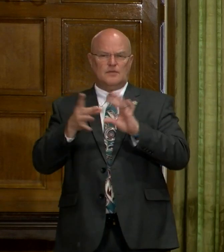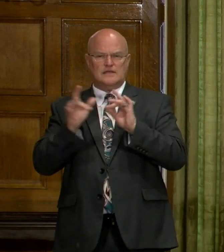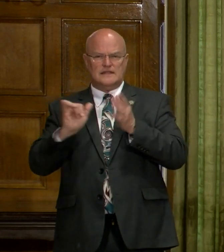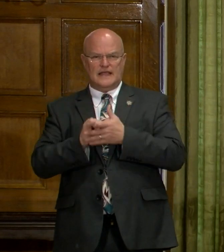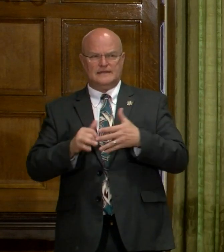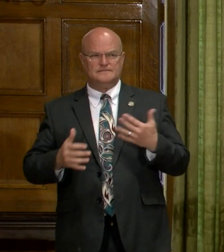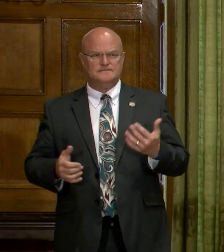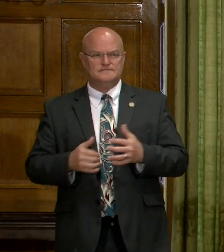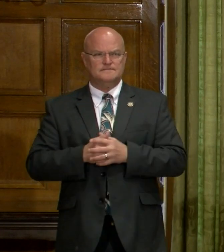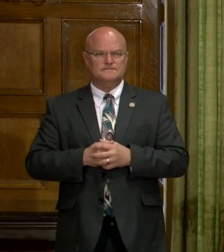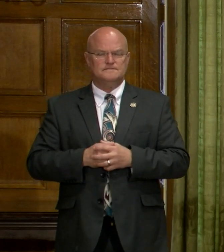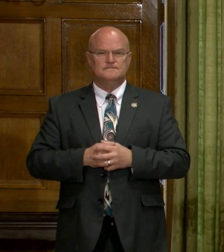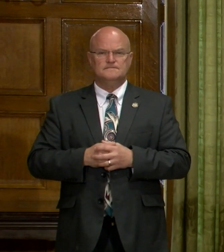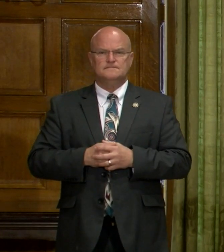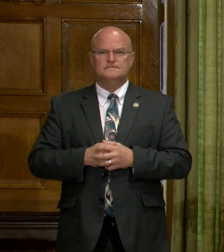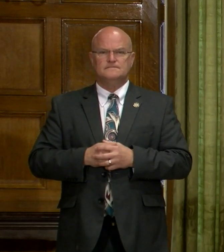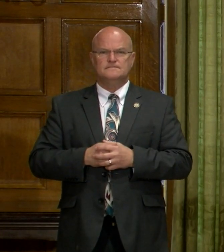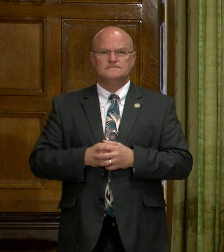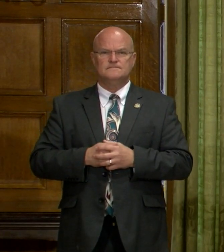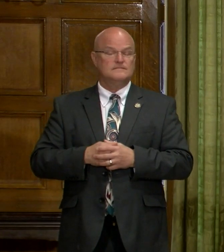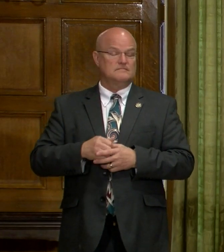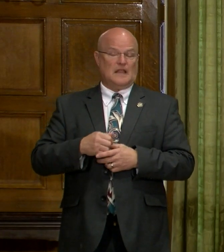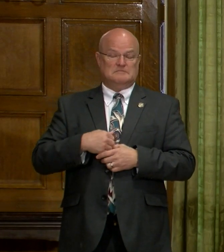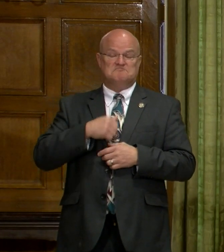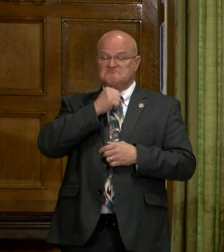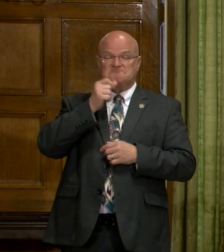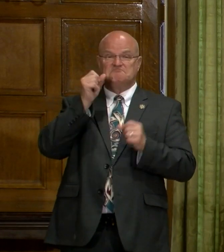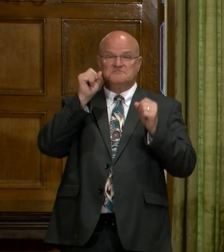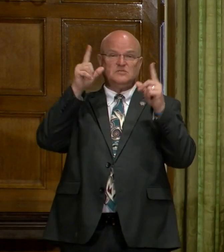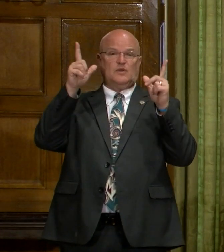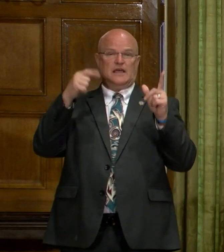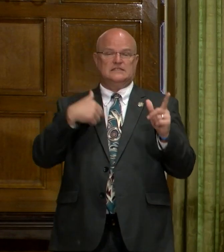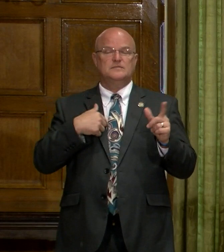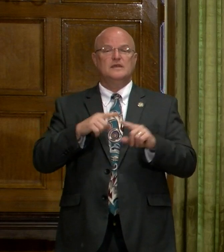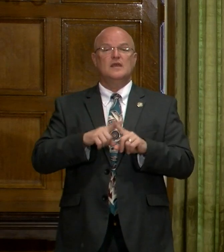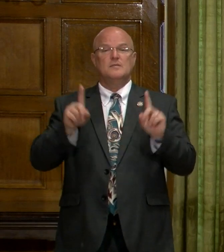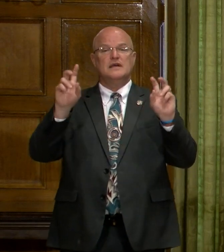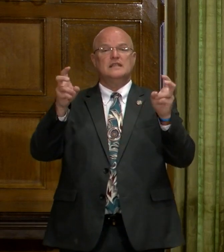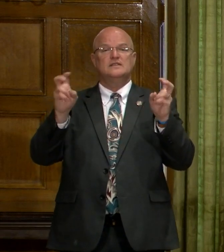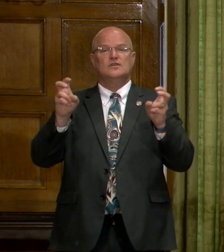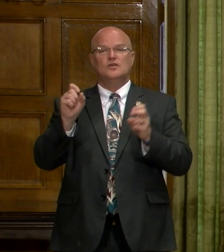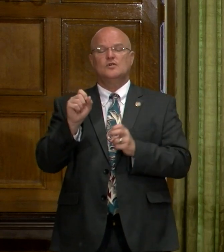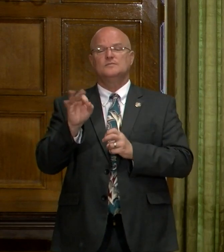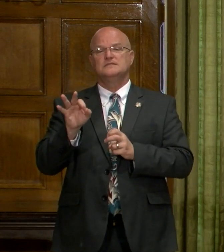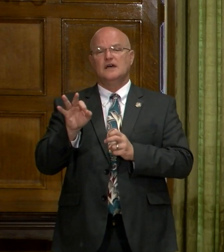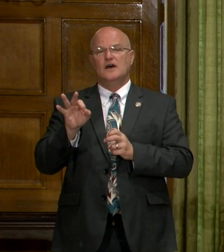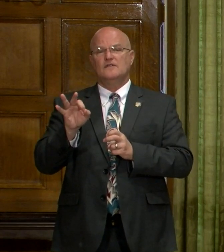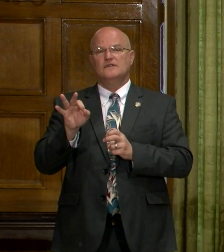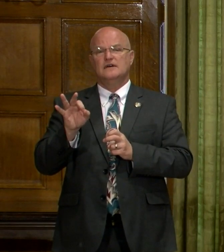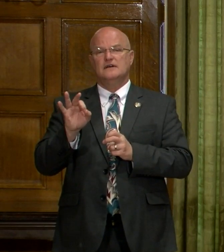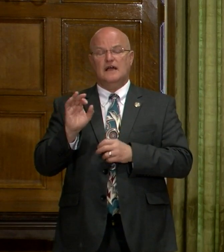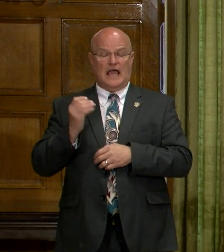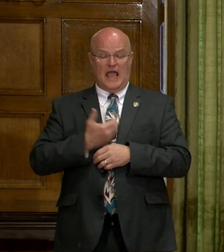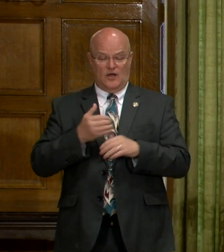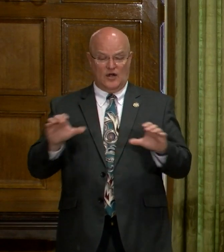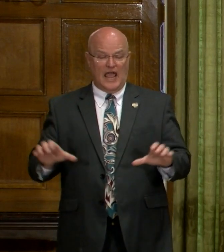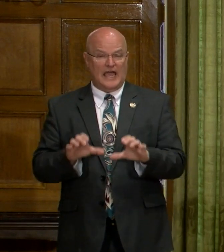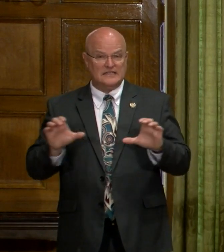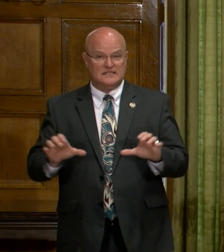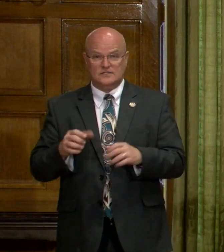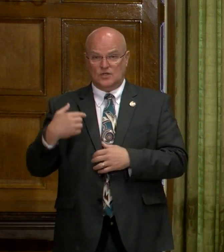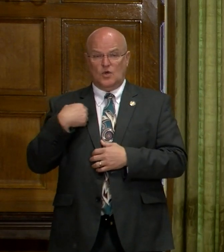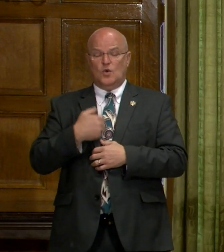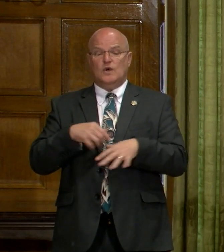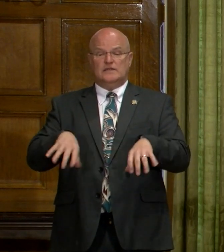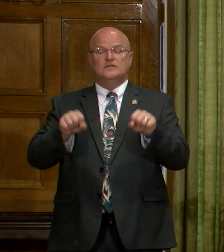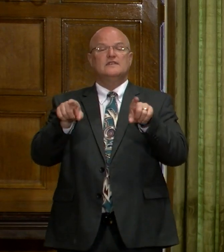to? It's not unexpected, but in terms of our actions,